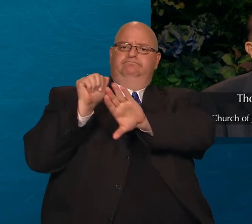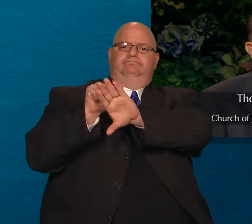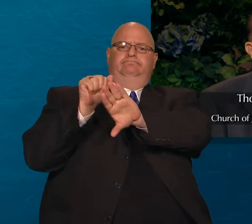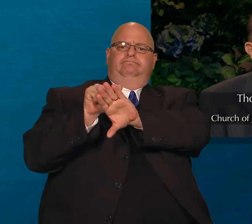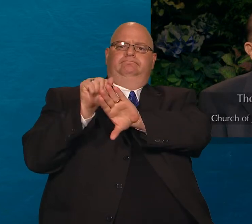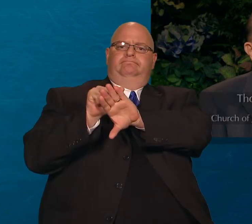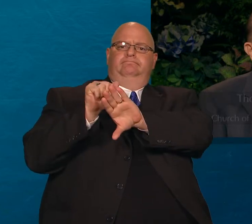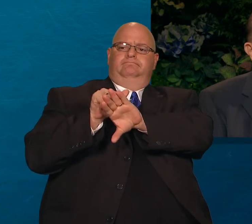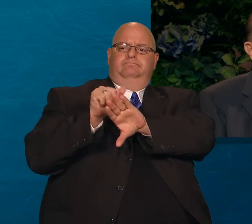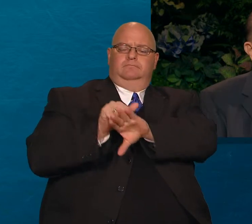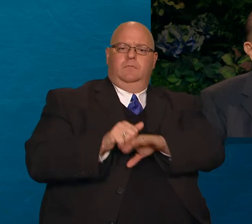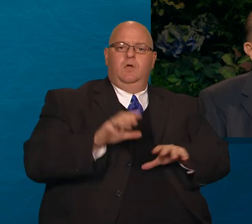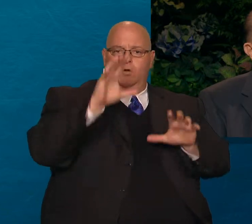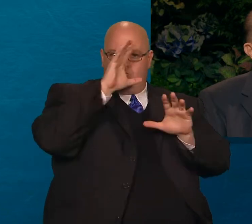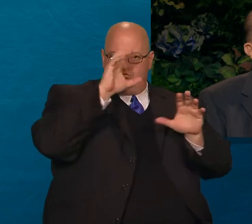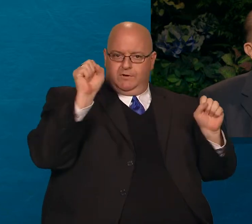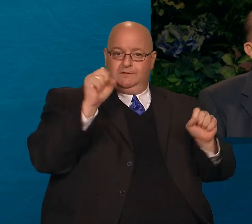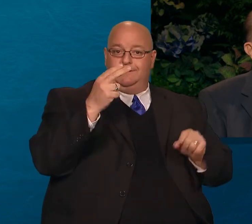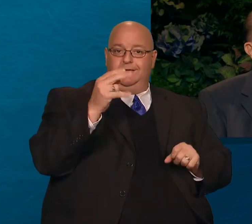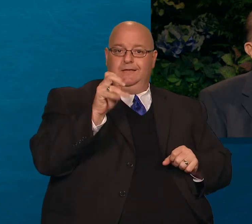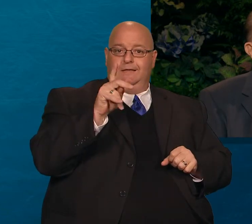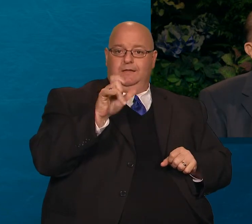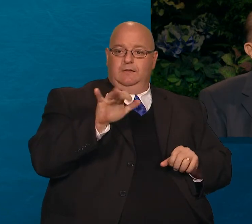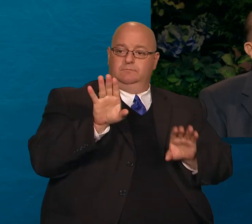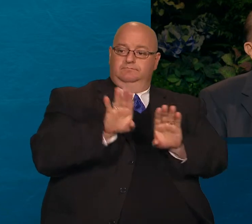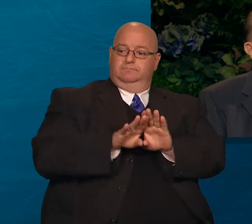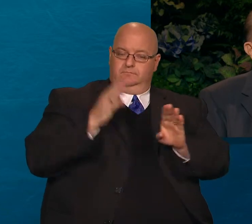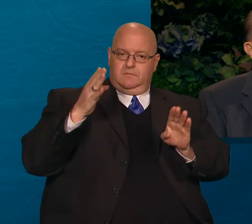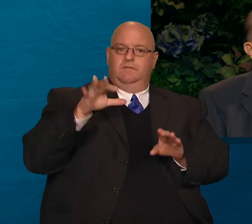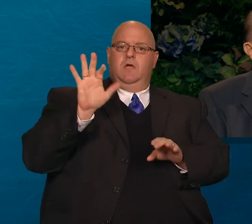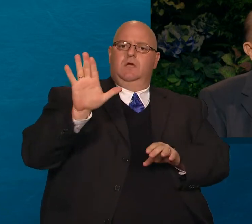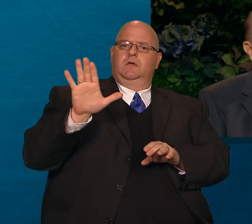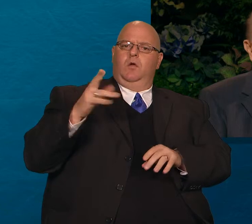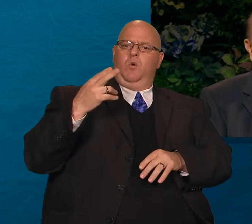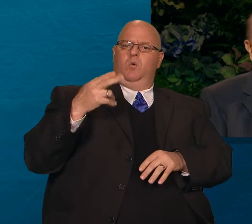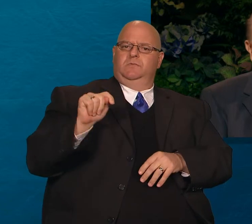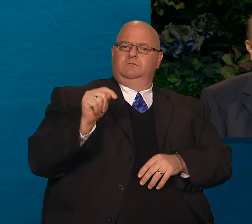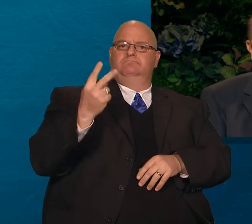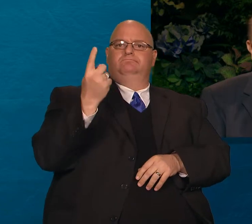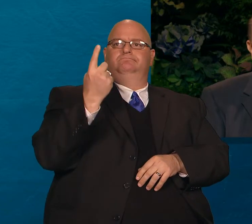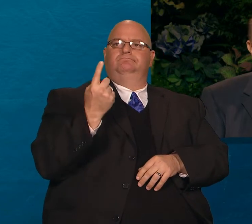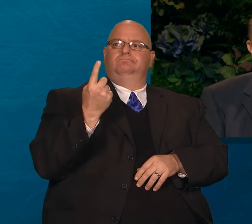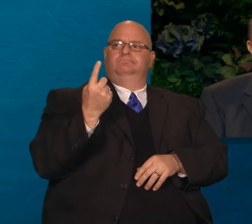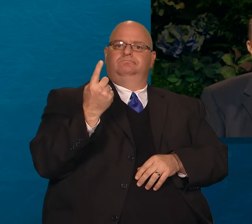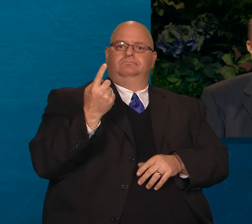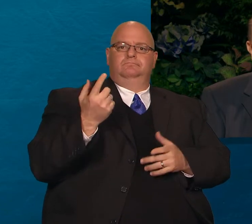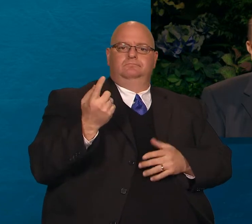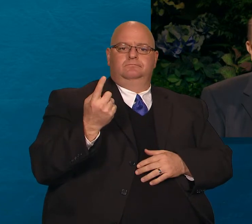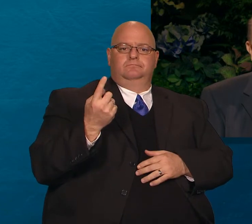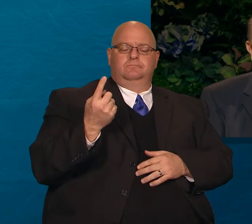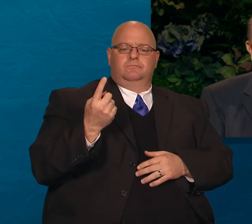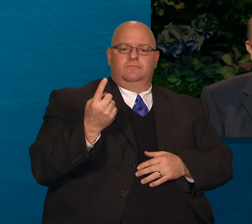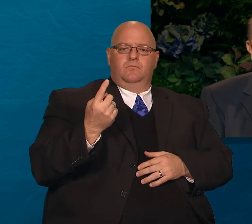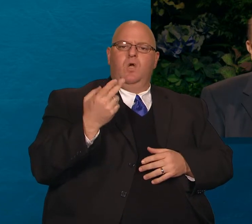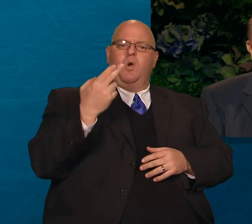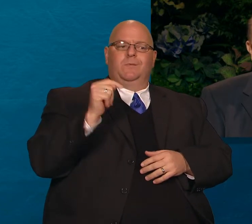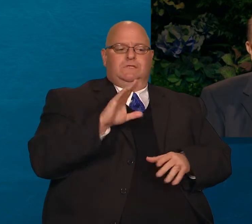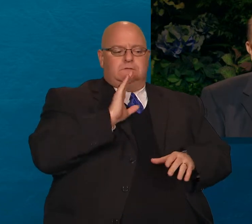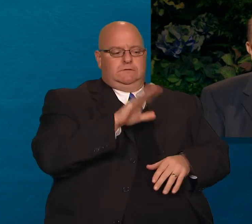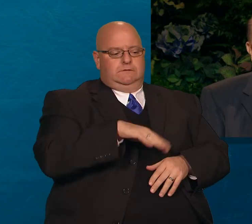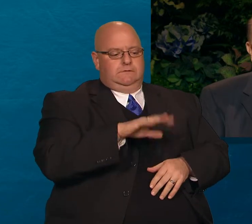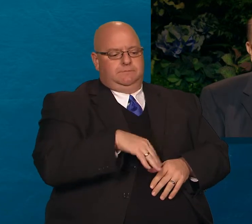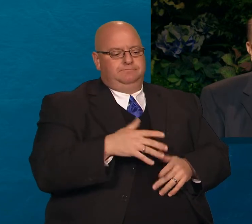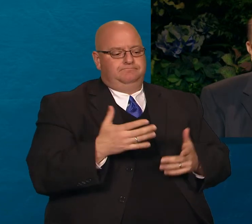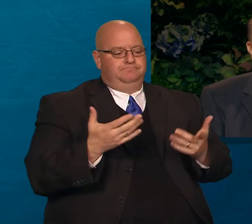door. President Hinckley opened the door and found one of his home teachers standing there. The home teacher